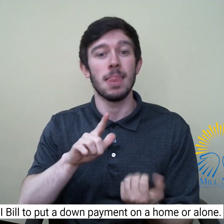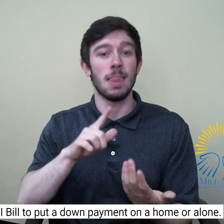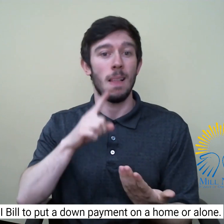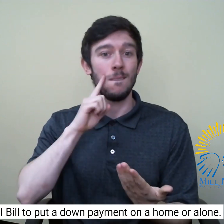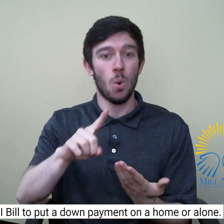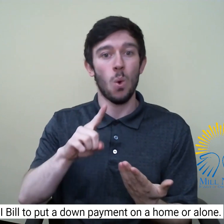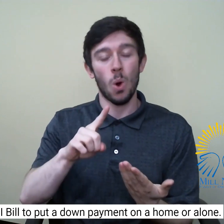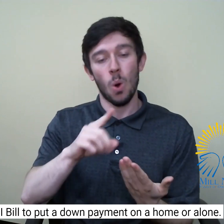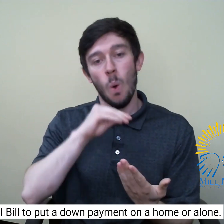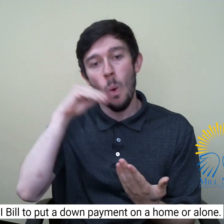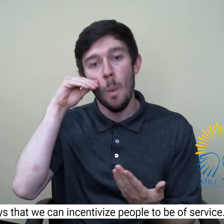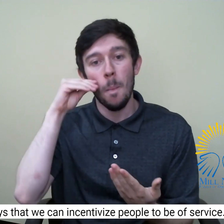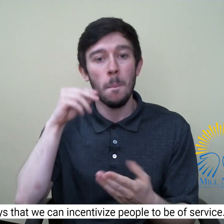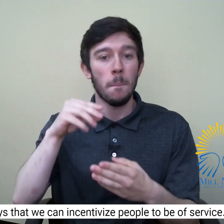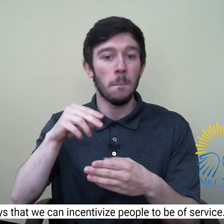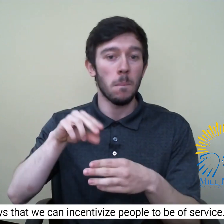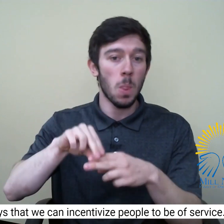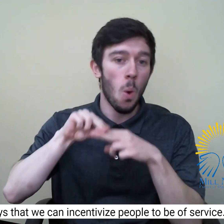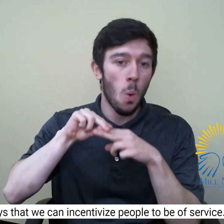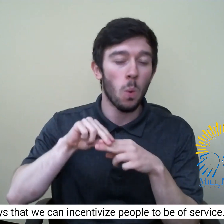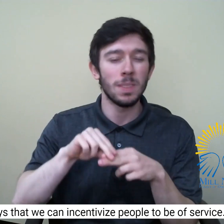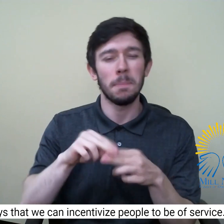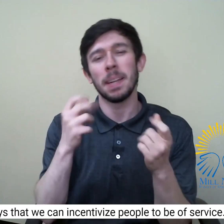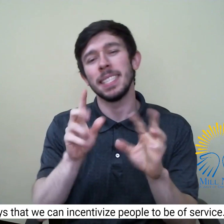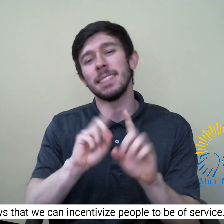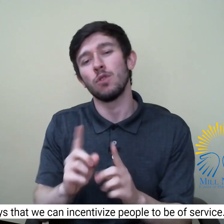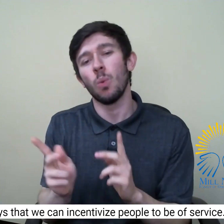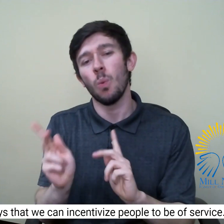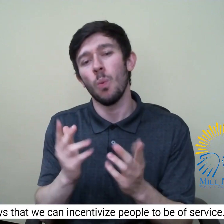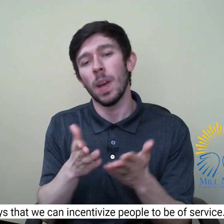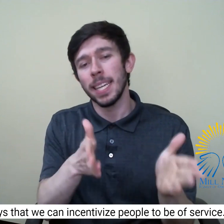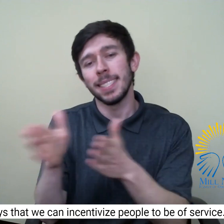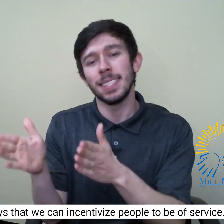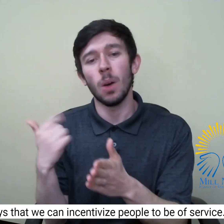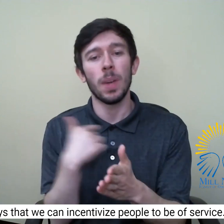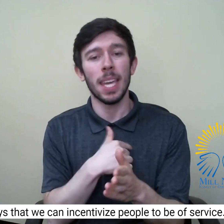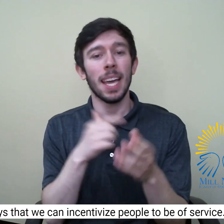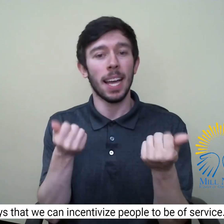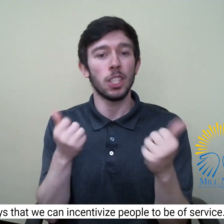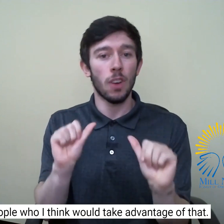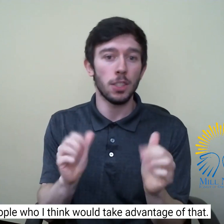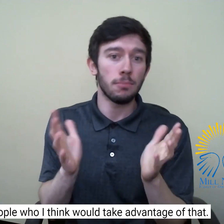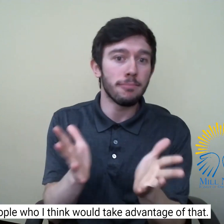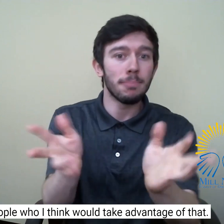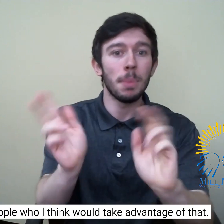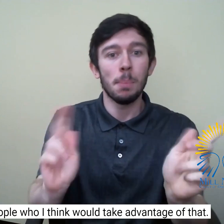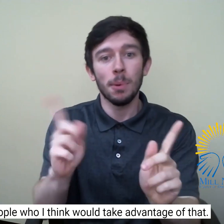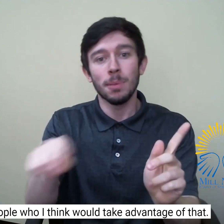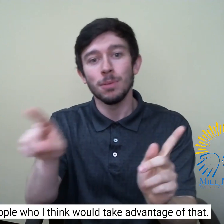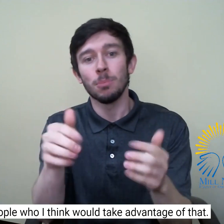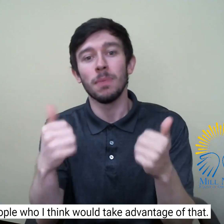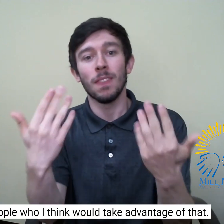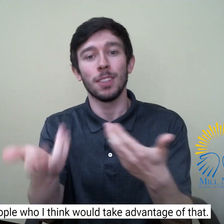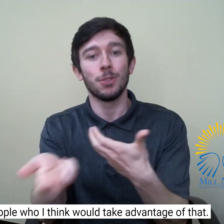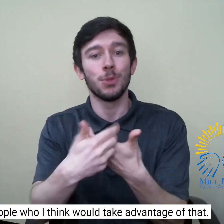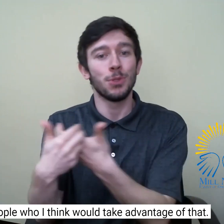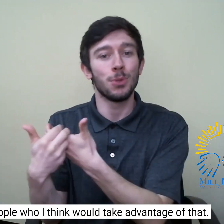home or a loan. There's so many ways that we can incentivize people to be of service, and so many people who I think would take advantage of that.